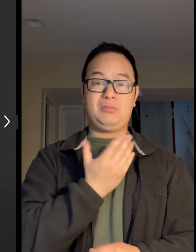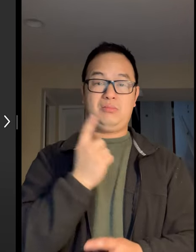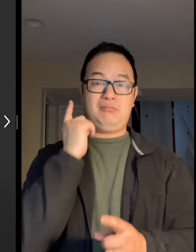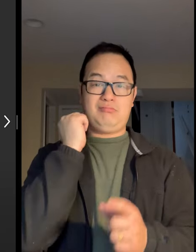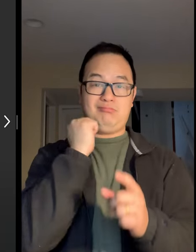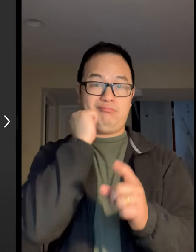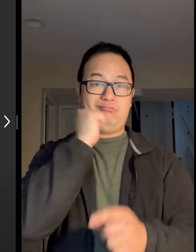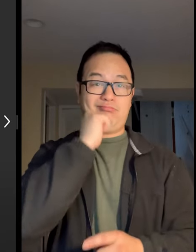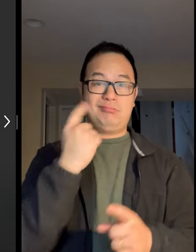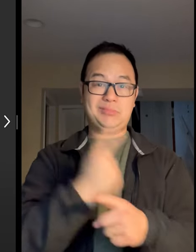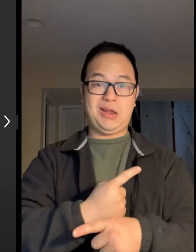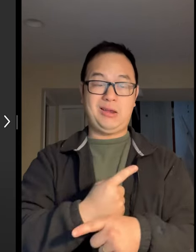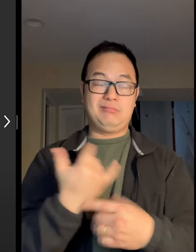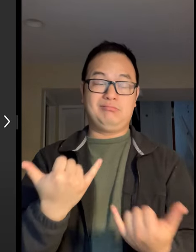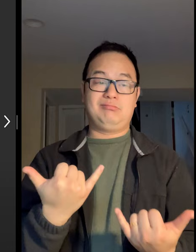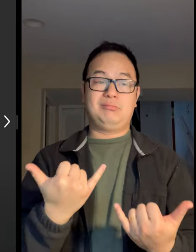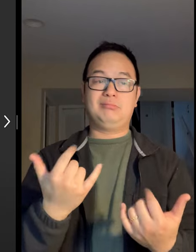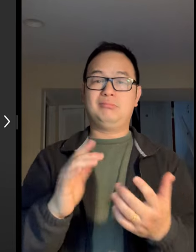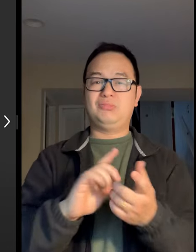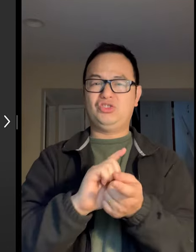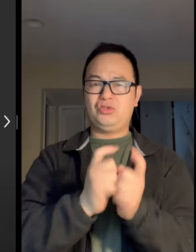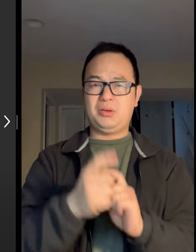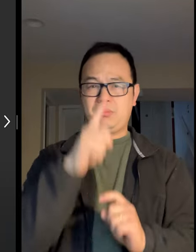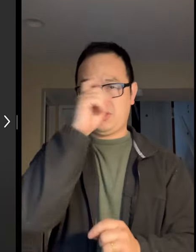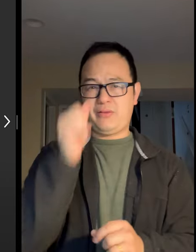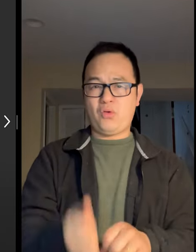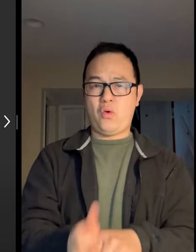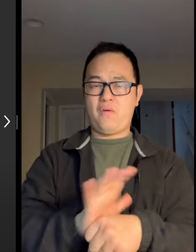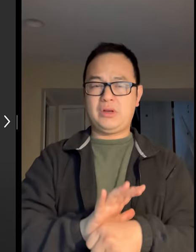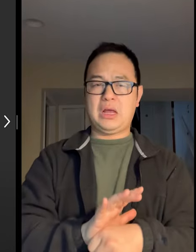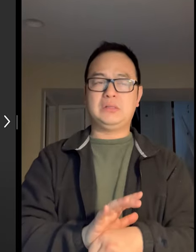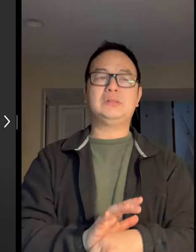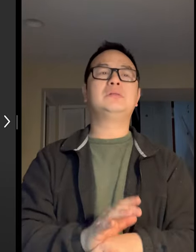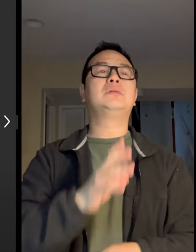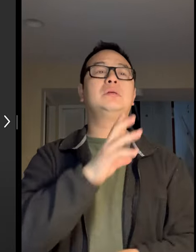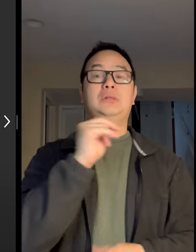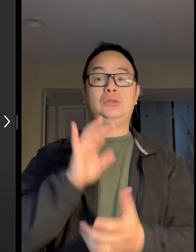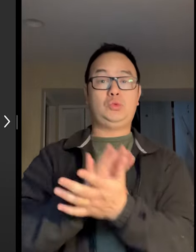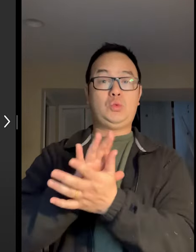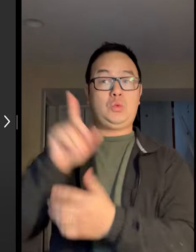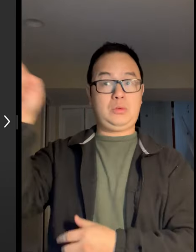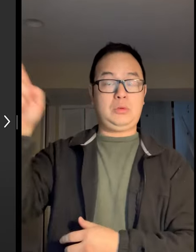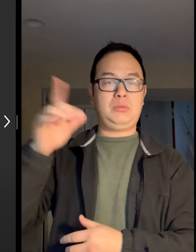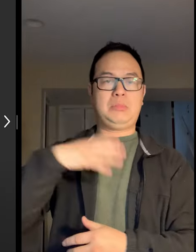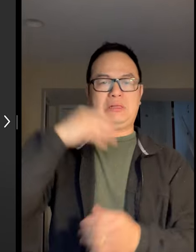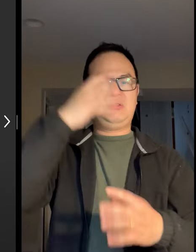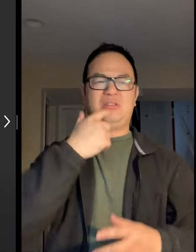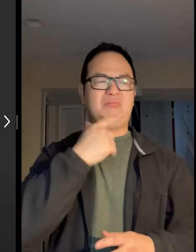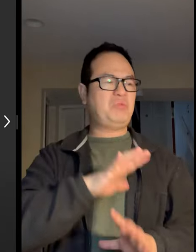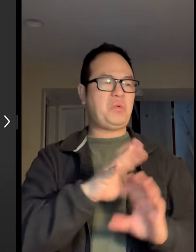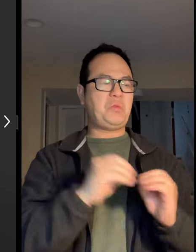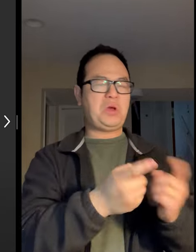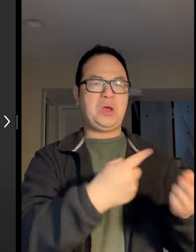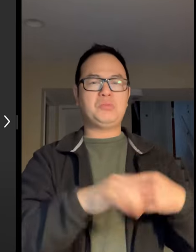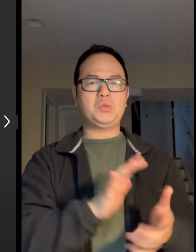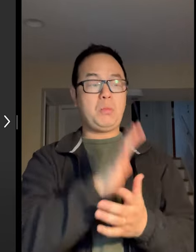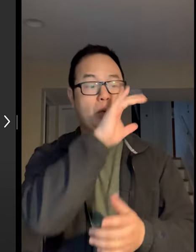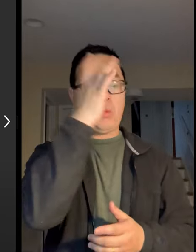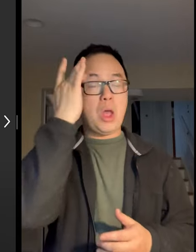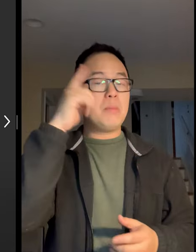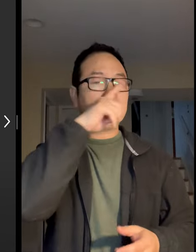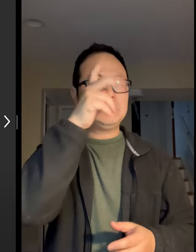At school, my teacher said that we were no longer going to be coming to school because the virus was spreading. Instead,